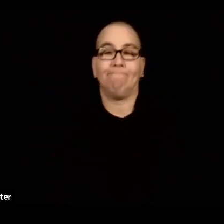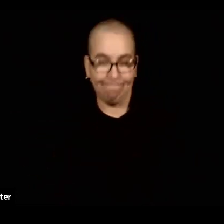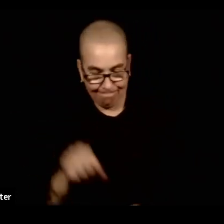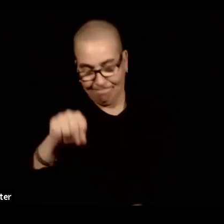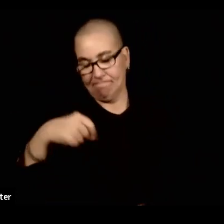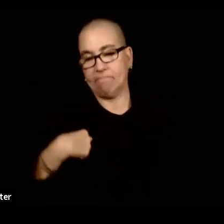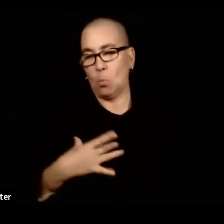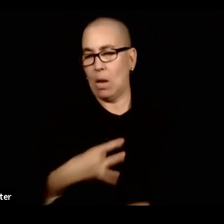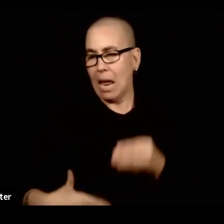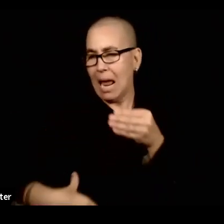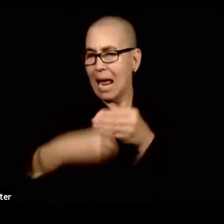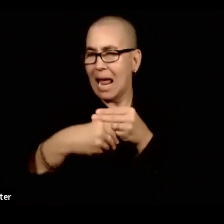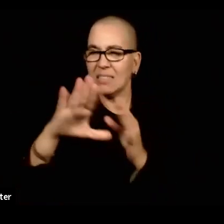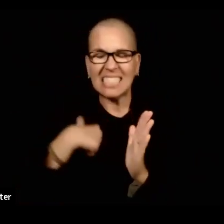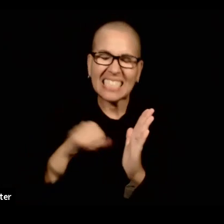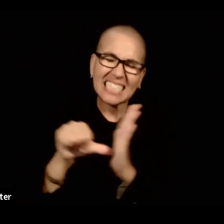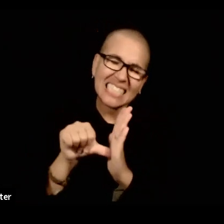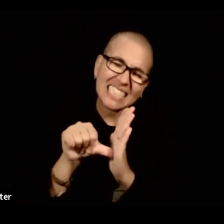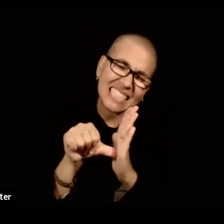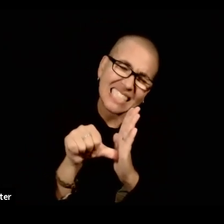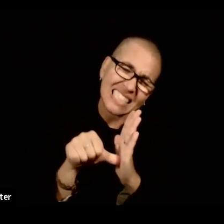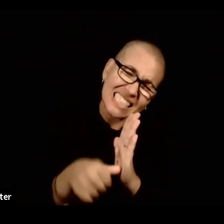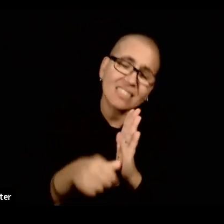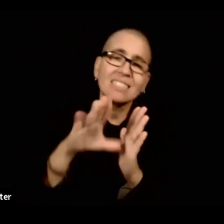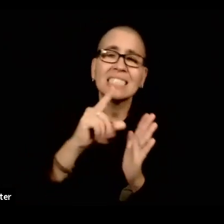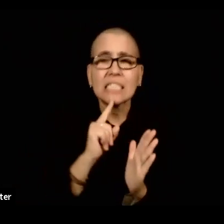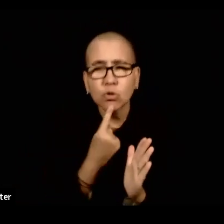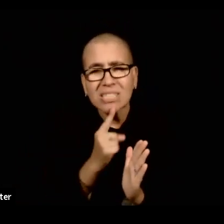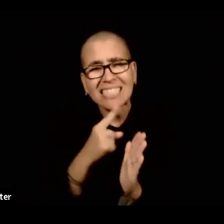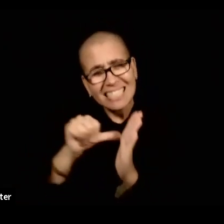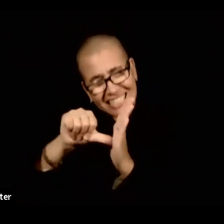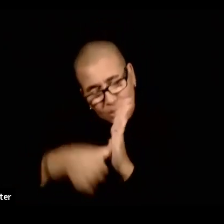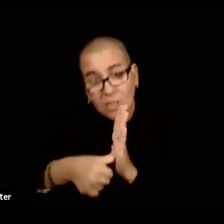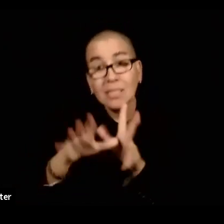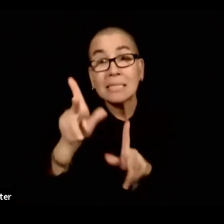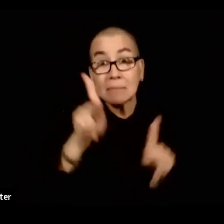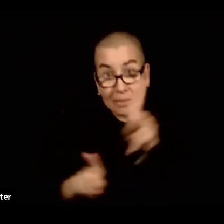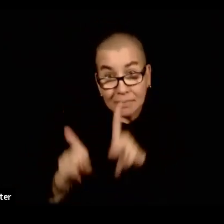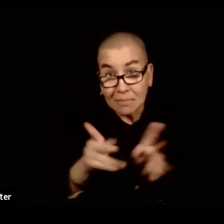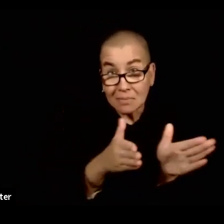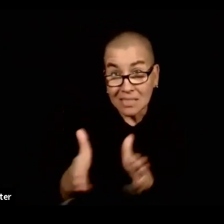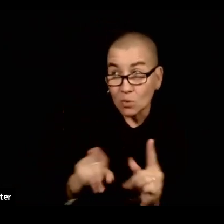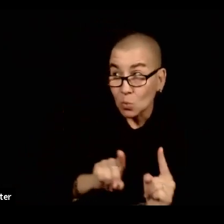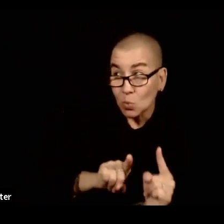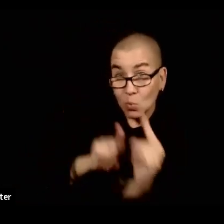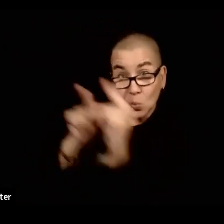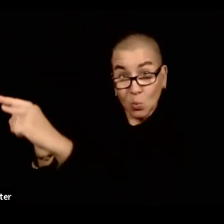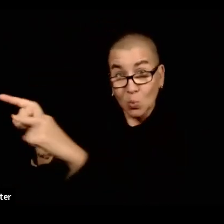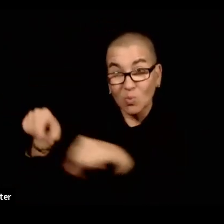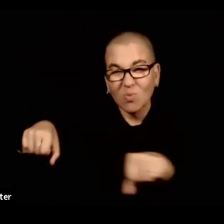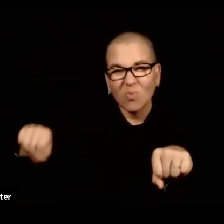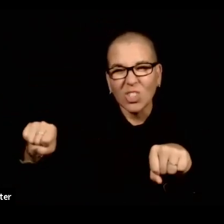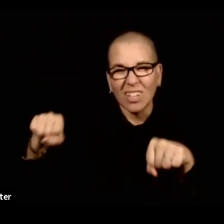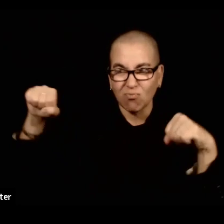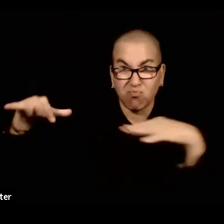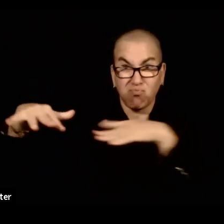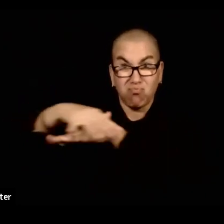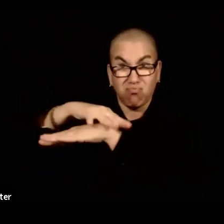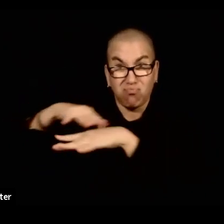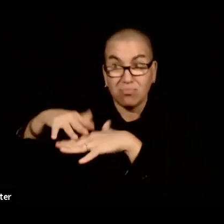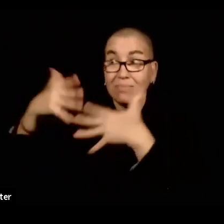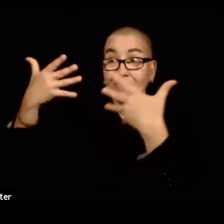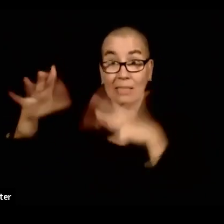who, participate in the event should really, when they return, if they aren't able to, self-quarantine, to really